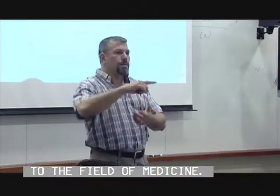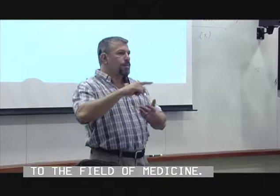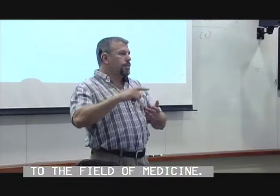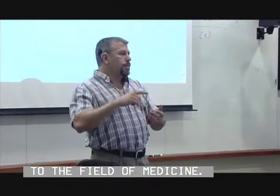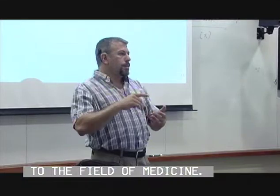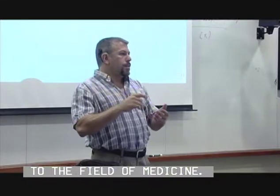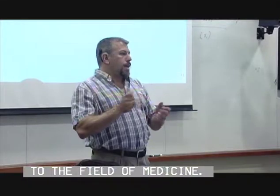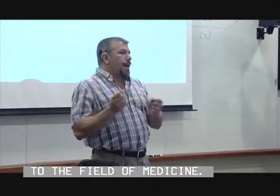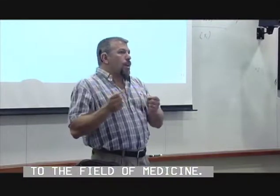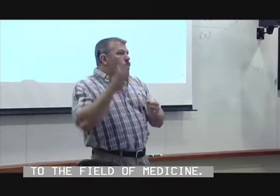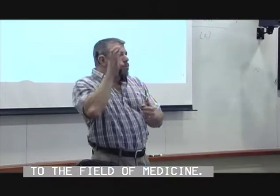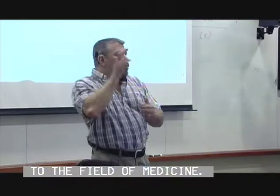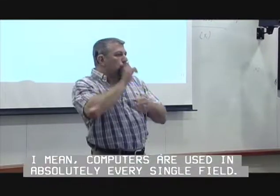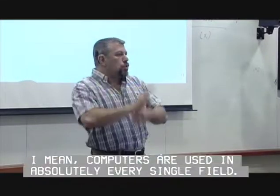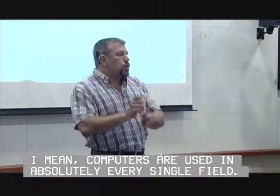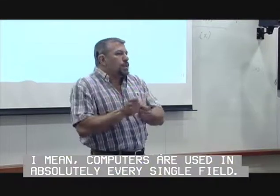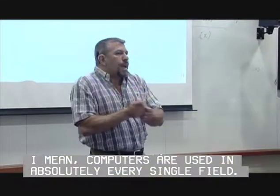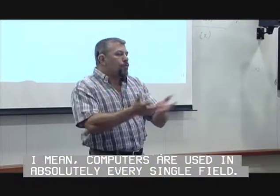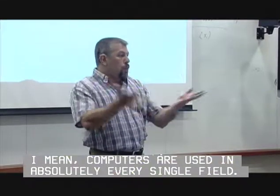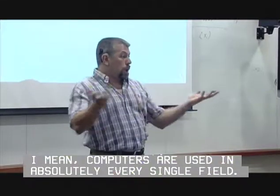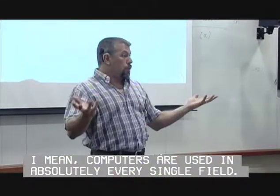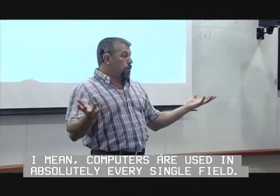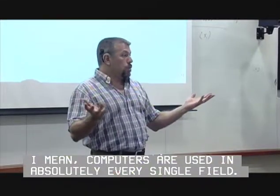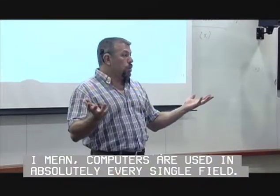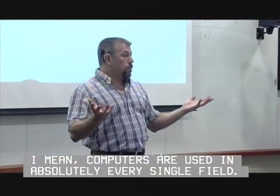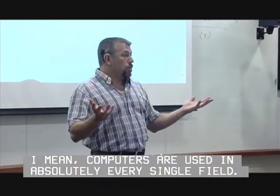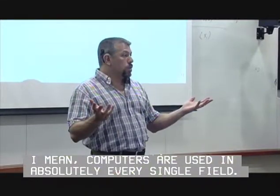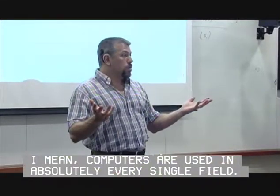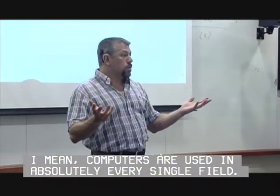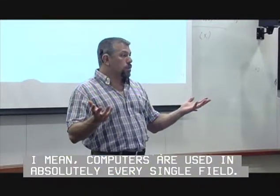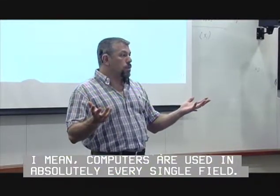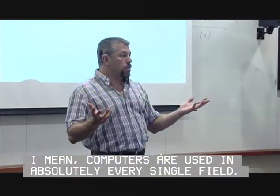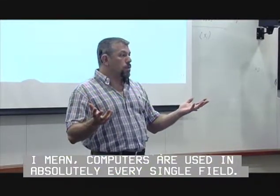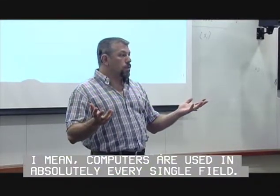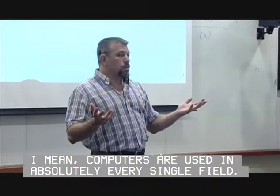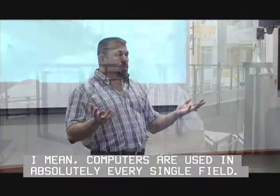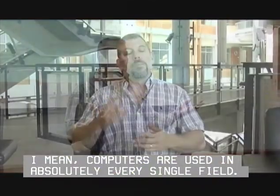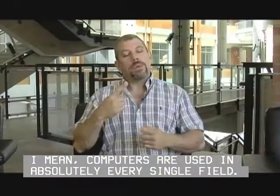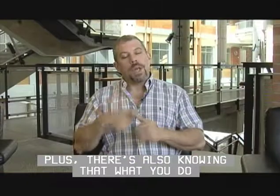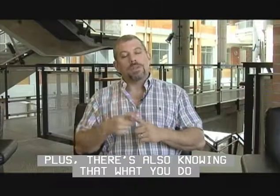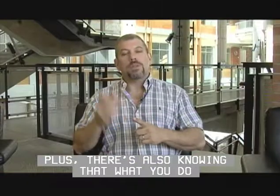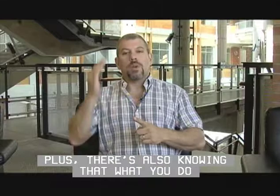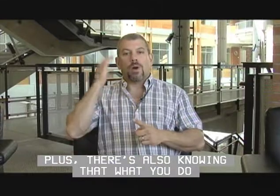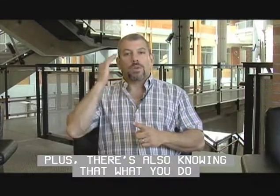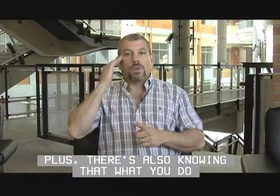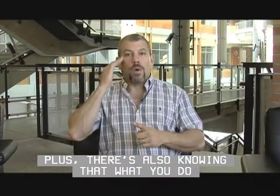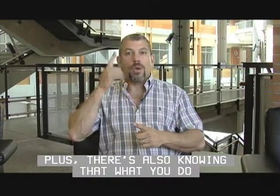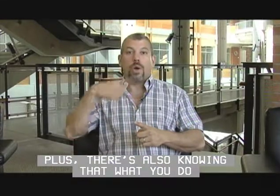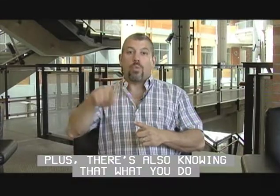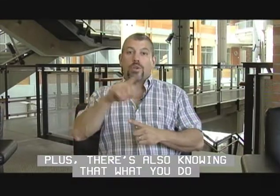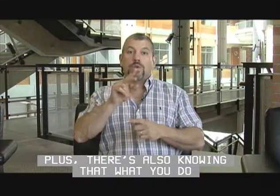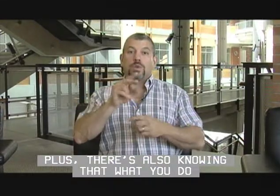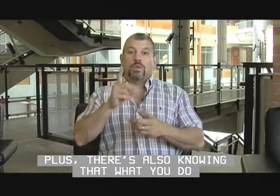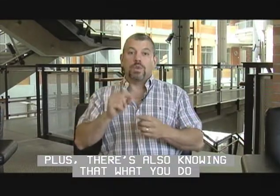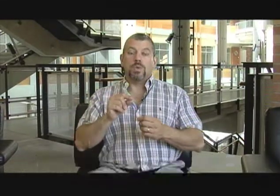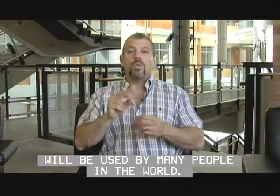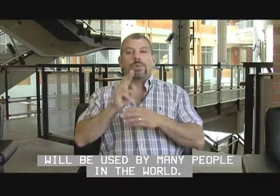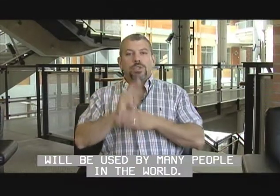of medicine. I mean, computers are used in absolutely every single field. Plus, there's also knowing that what you do will be used